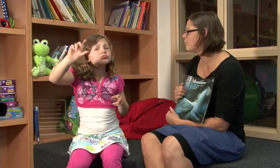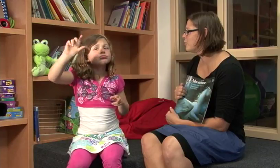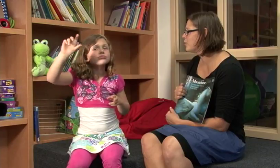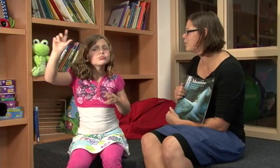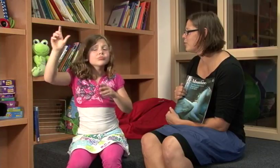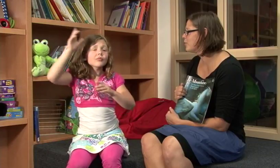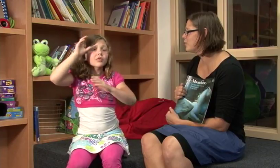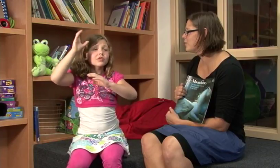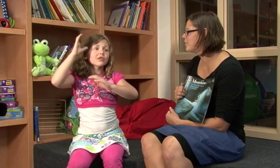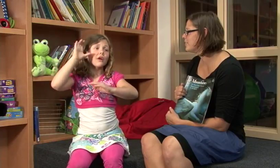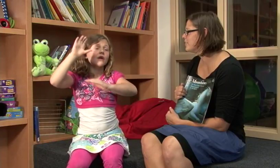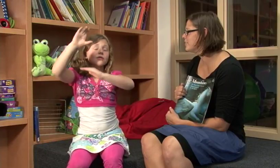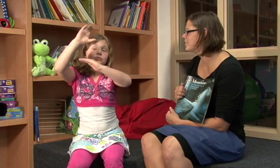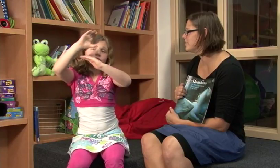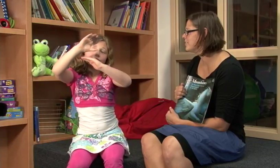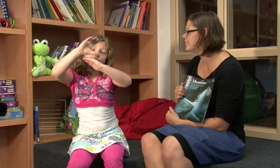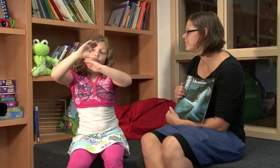And there's the moon and the sunset.